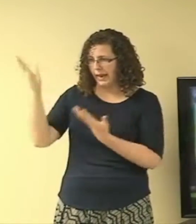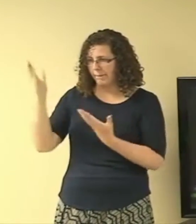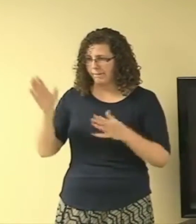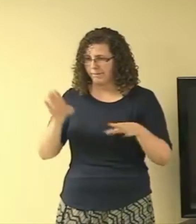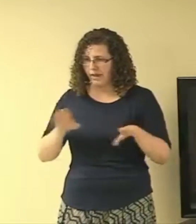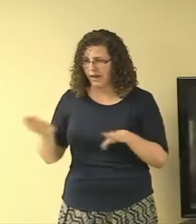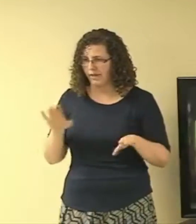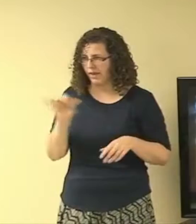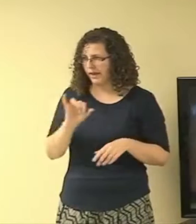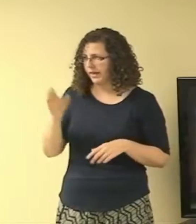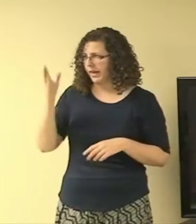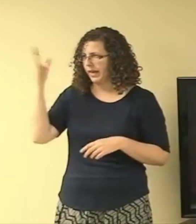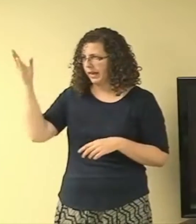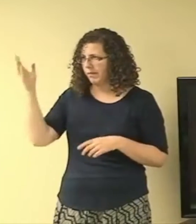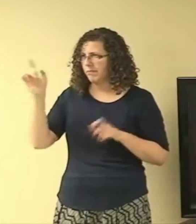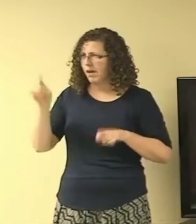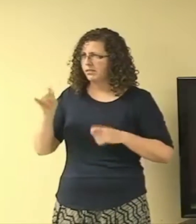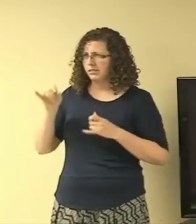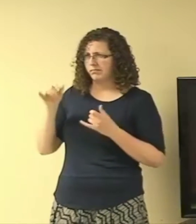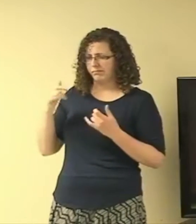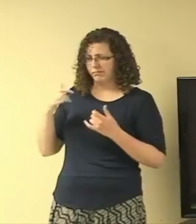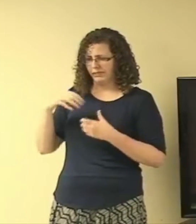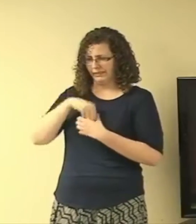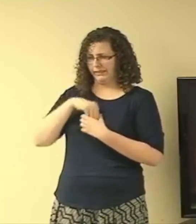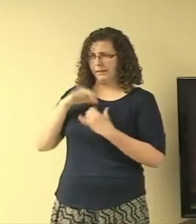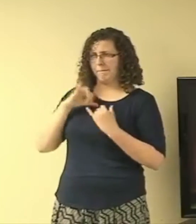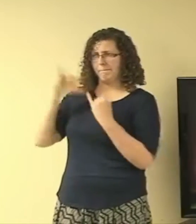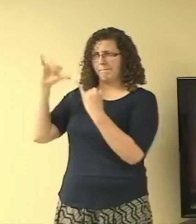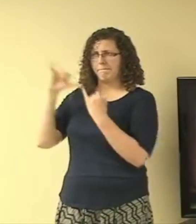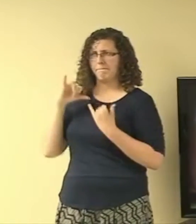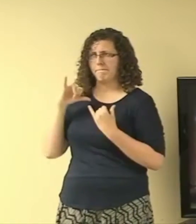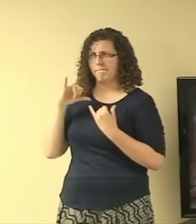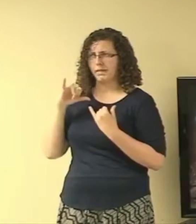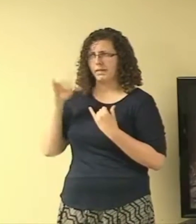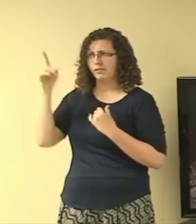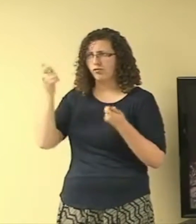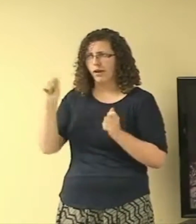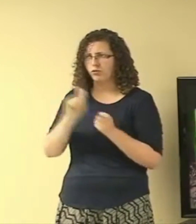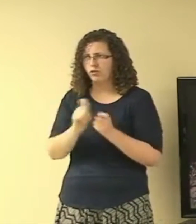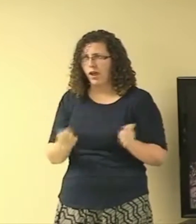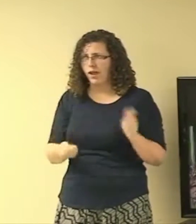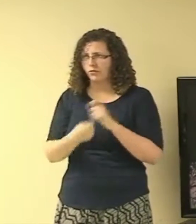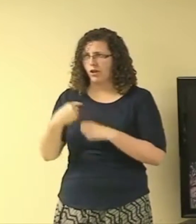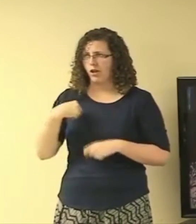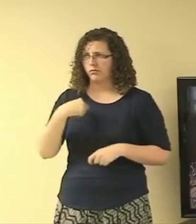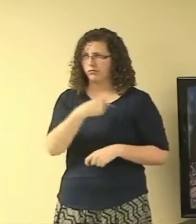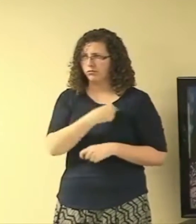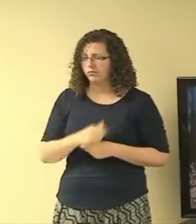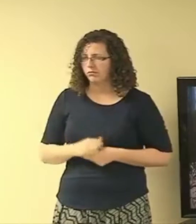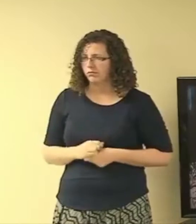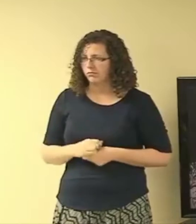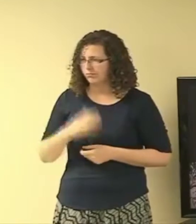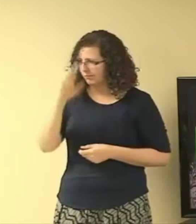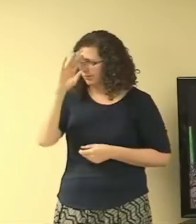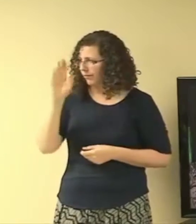we're like him and he's a giver. He's trying to make us over. You know, it says in Genesis that you and I are made